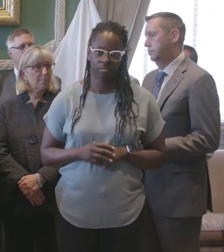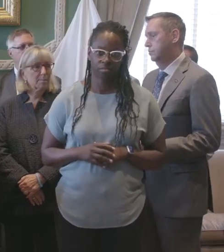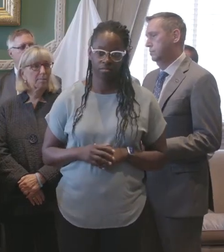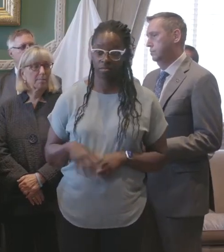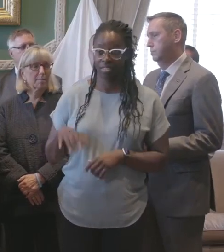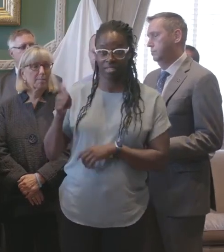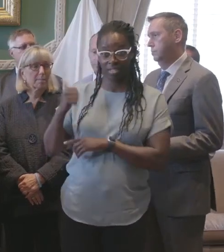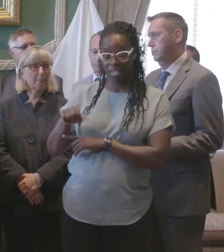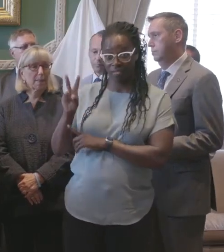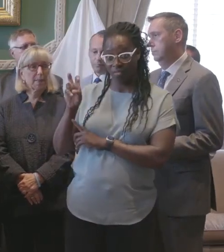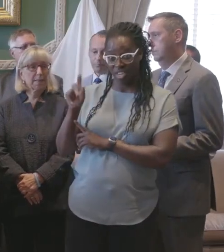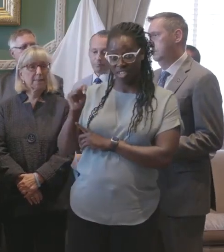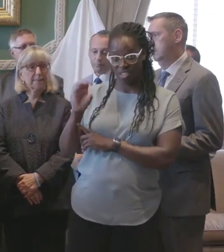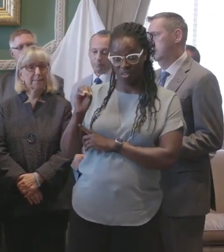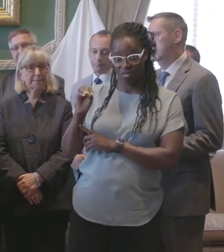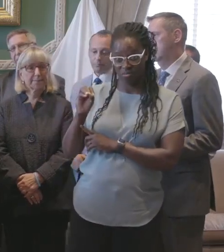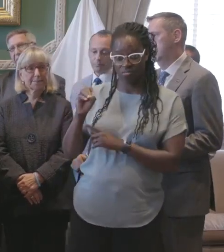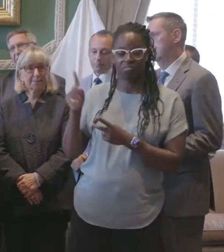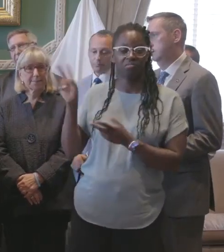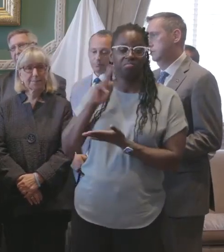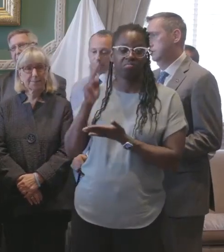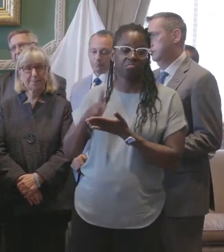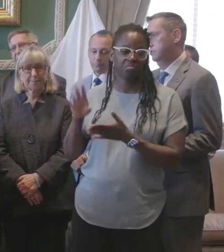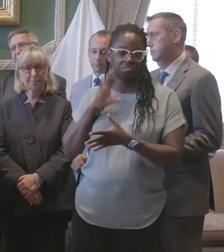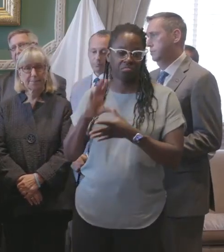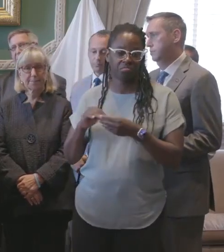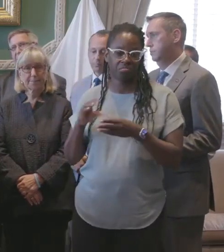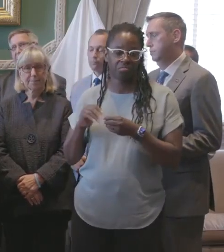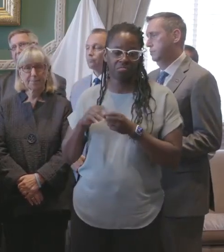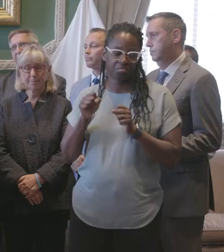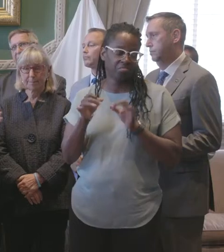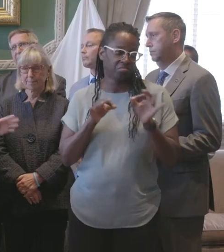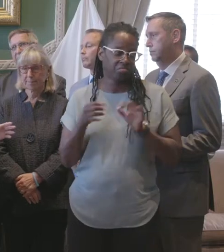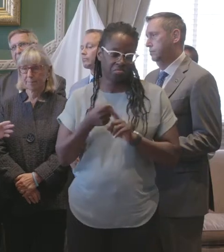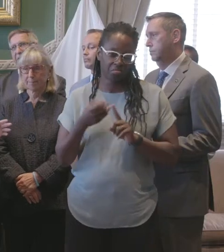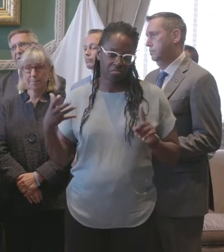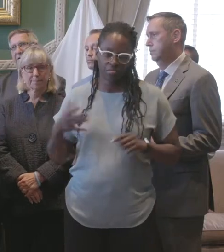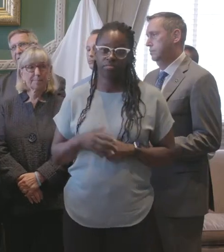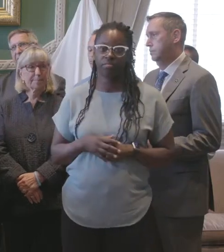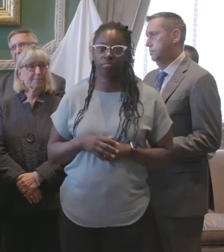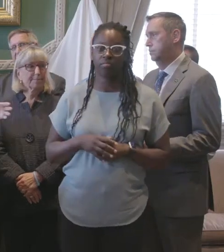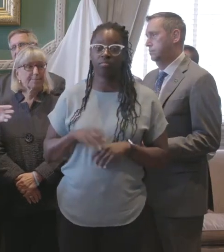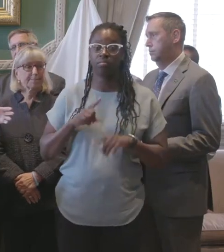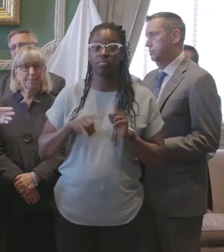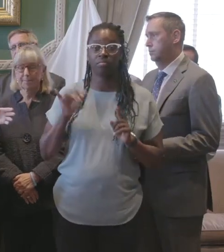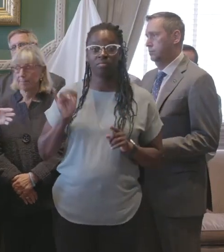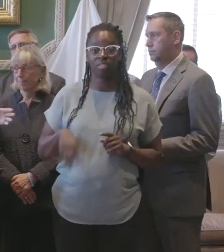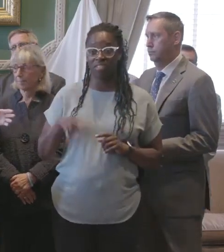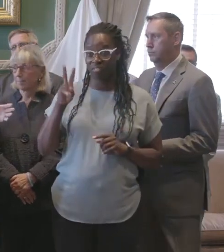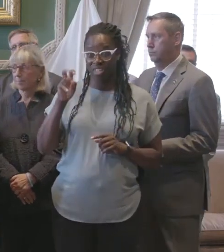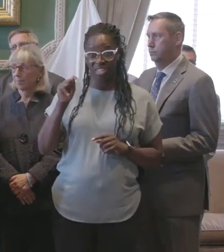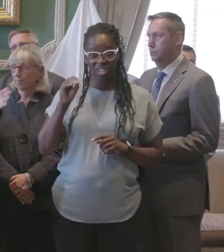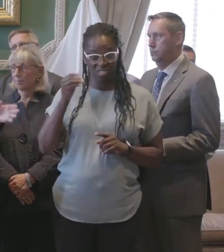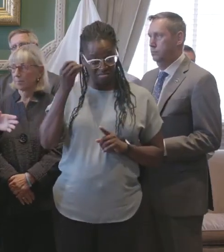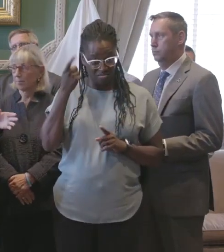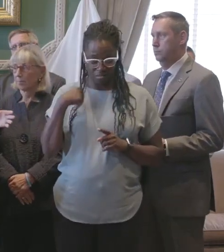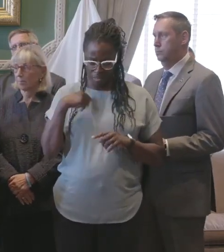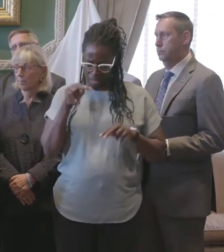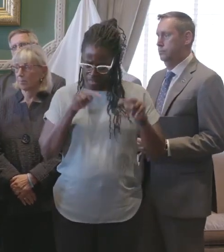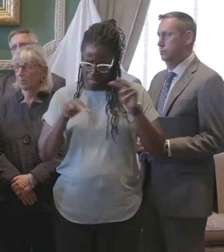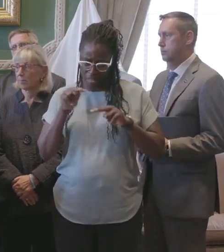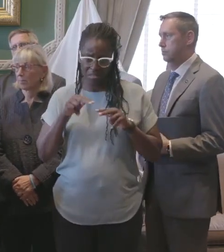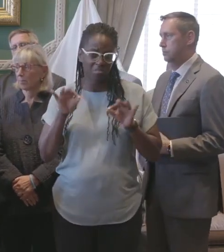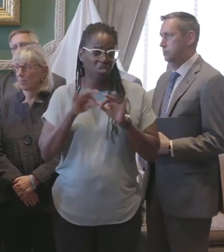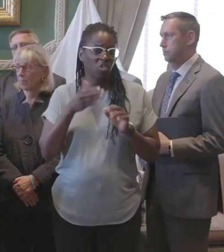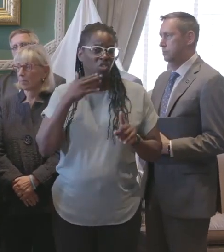of that, but we think these vetoes were vetoes that were well managed. $317 million, it's more than last